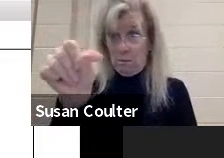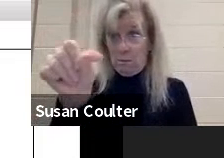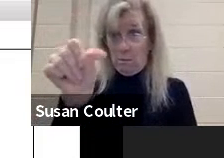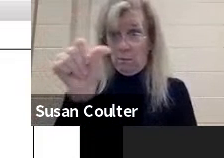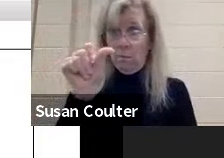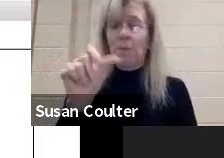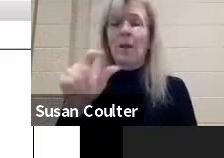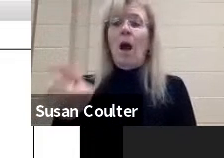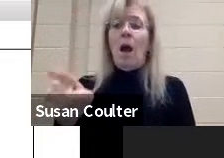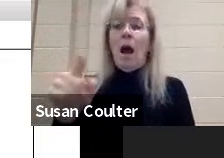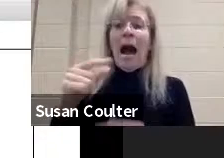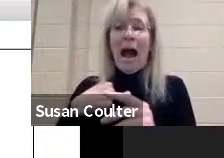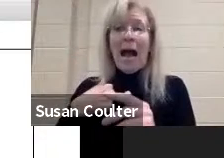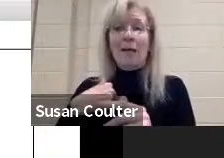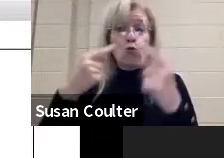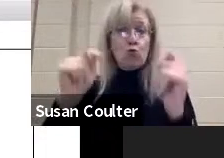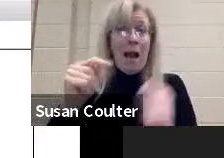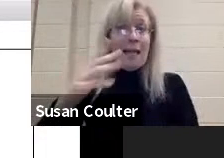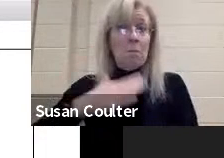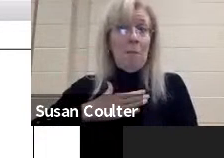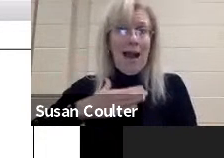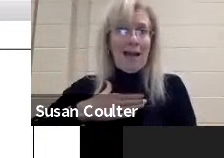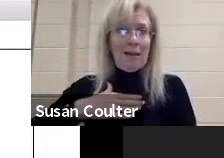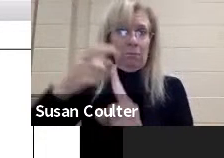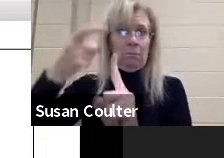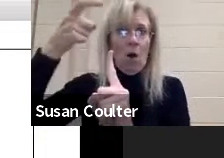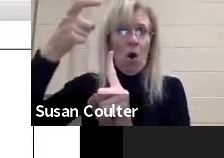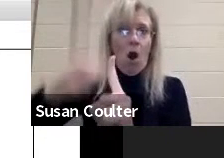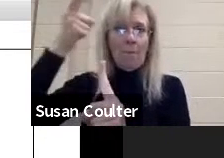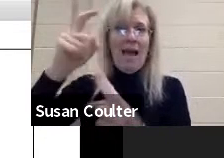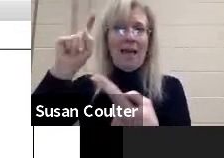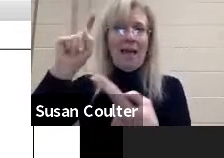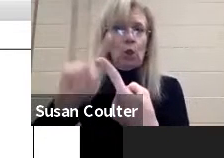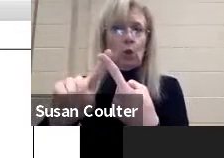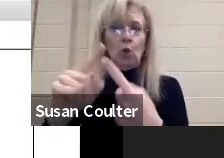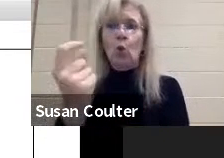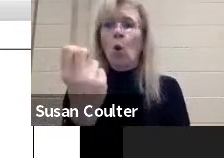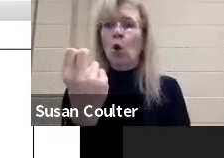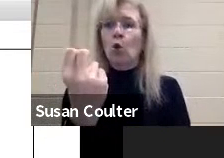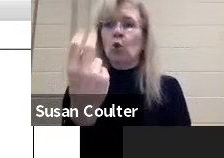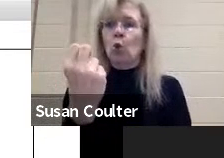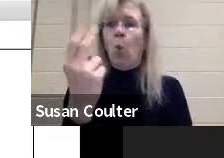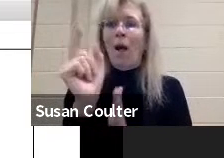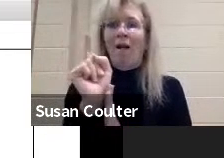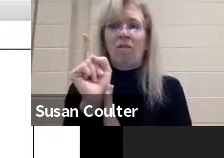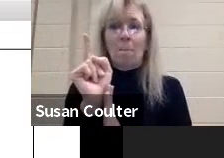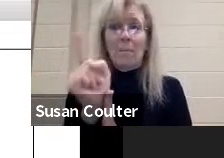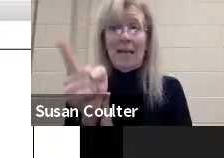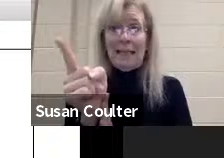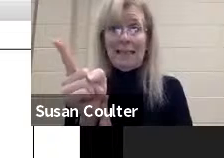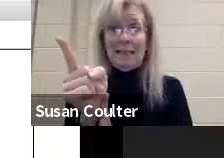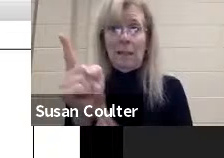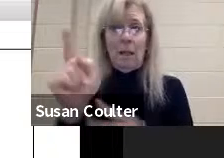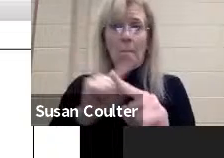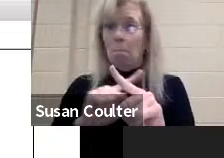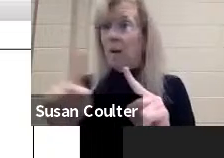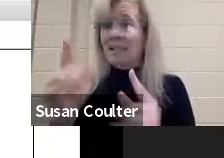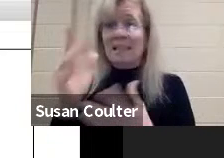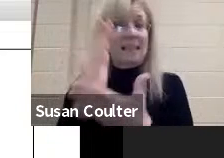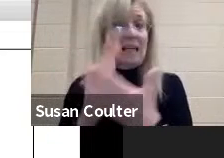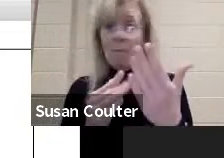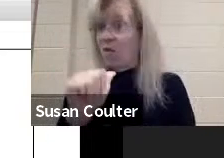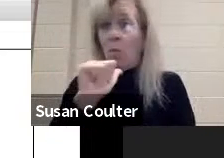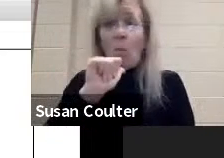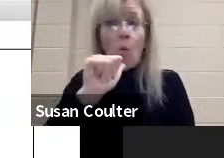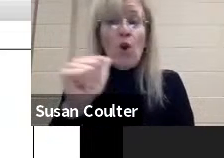rice, I tried mine automatic to 12 minutes,